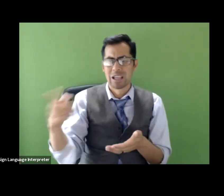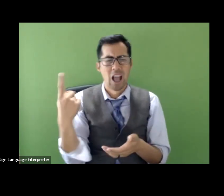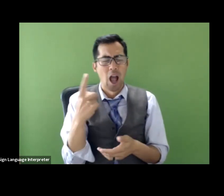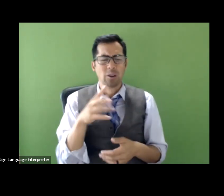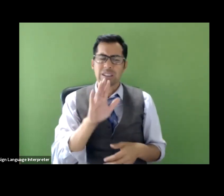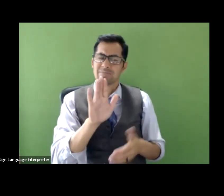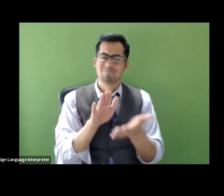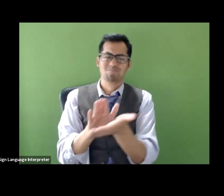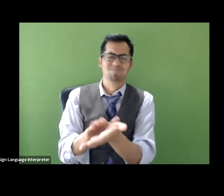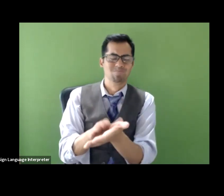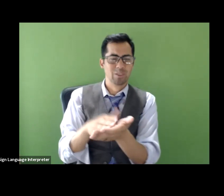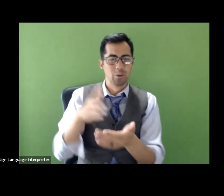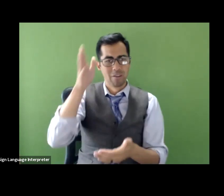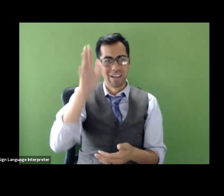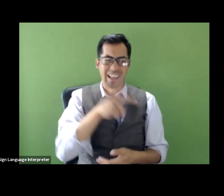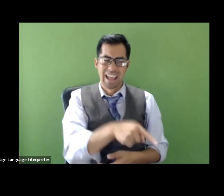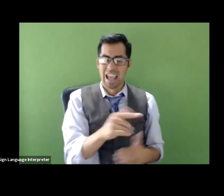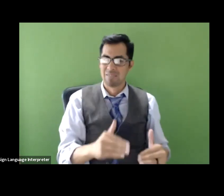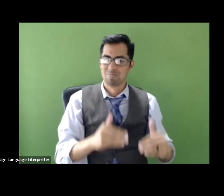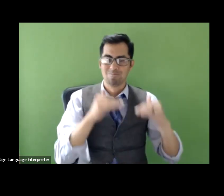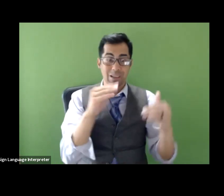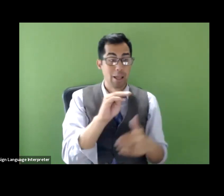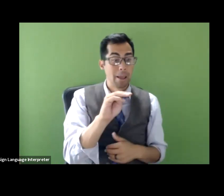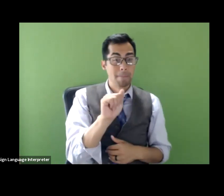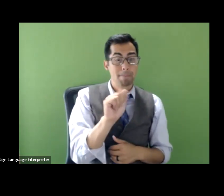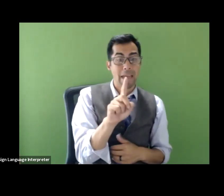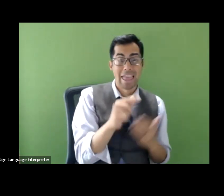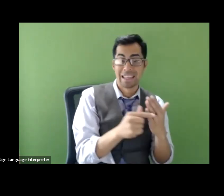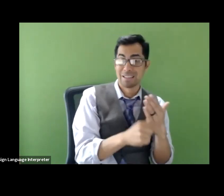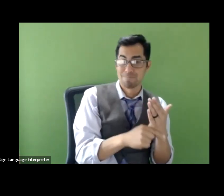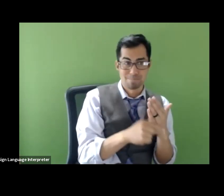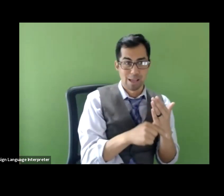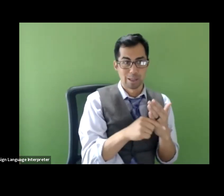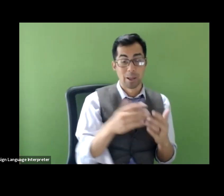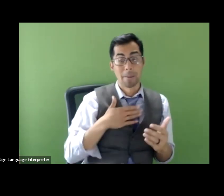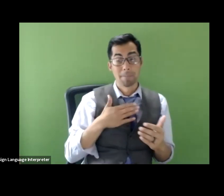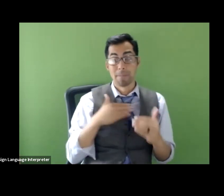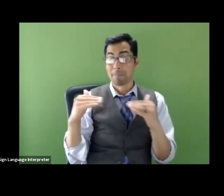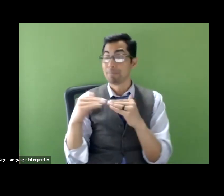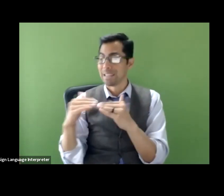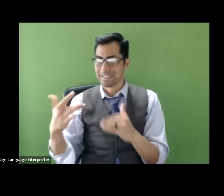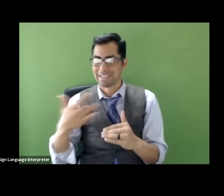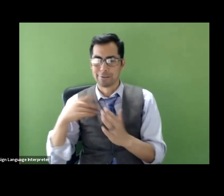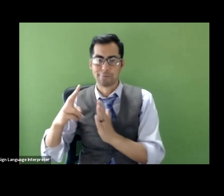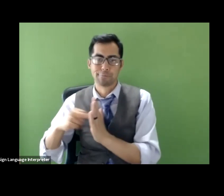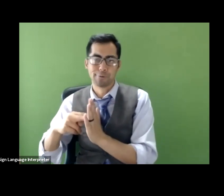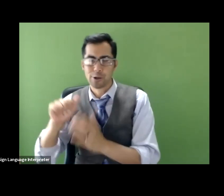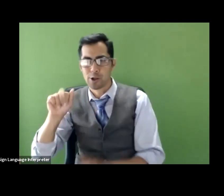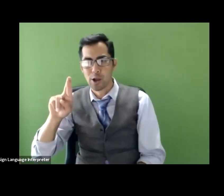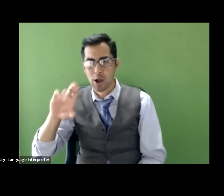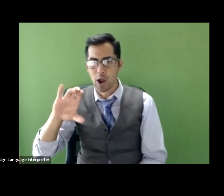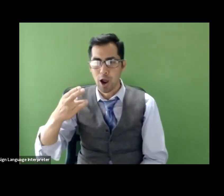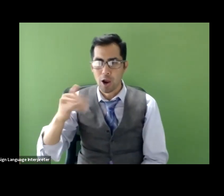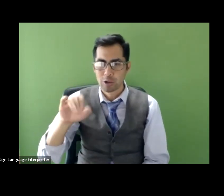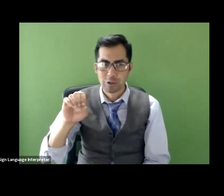father for having graduated to reading Mad Magazine while my peers were still reading, Archie and